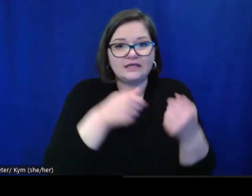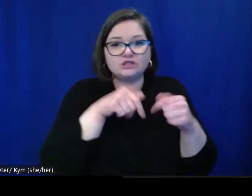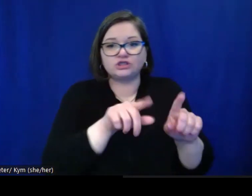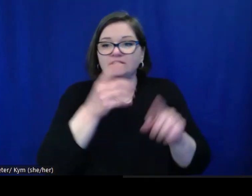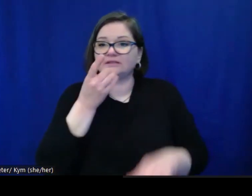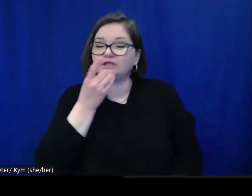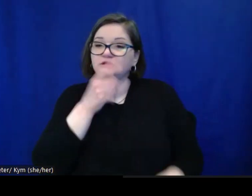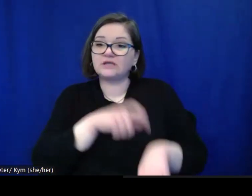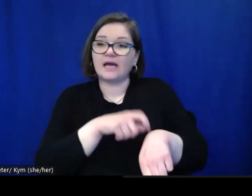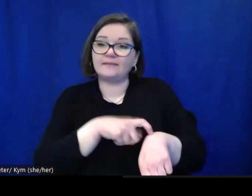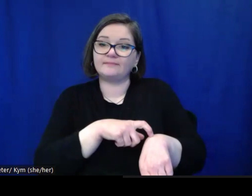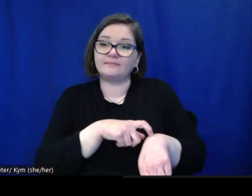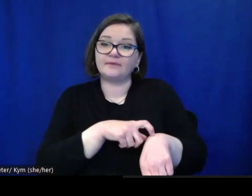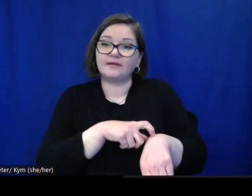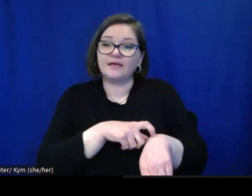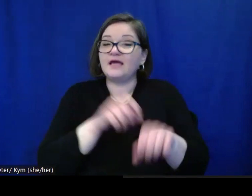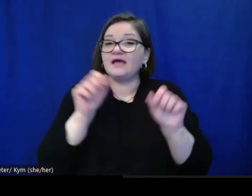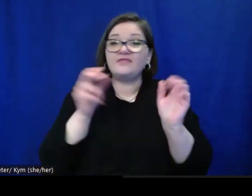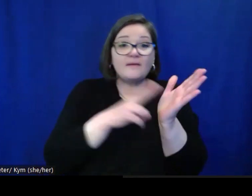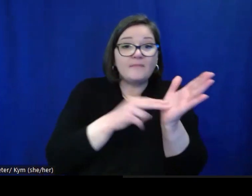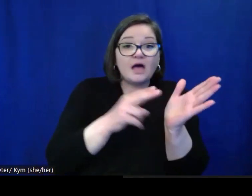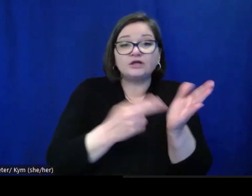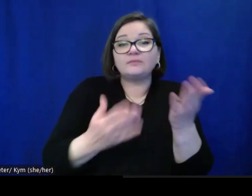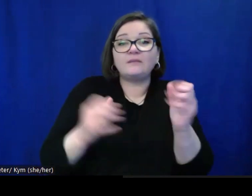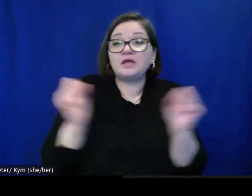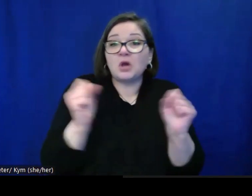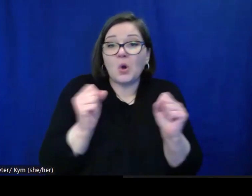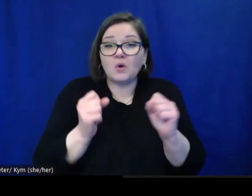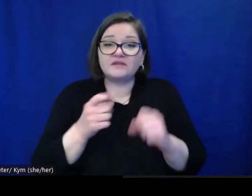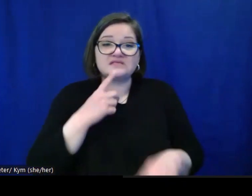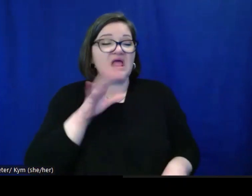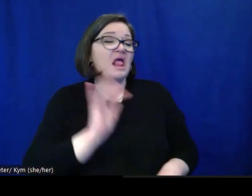Anything. The butter could be too cold.